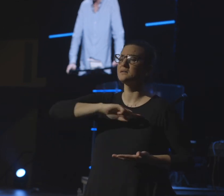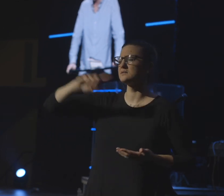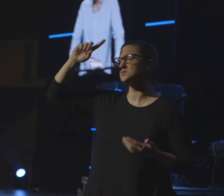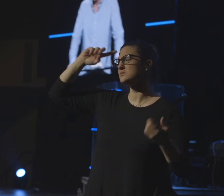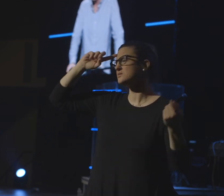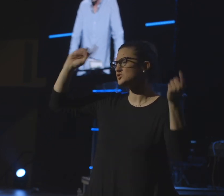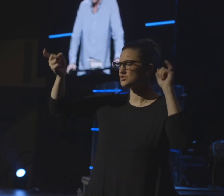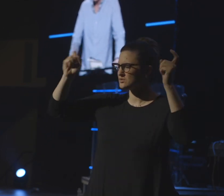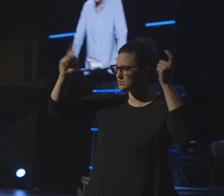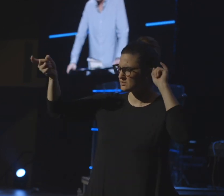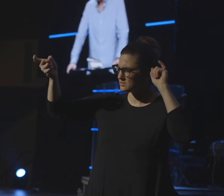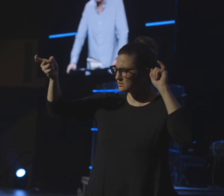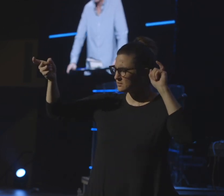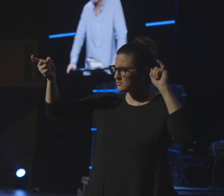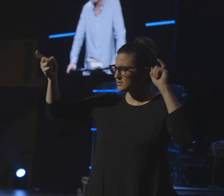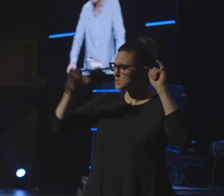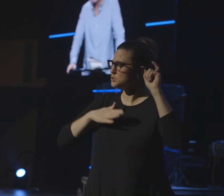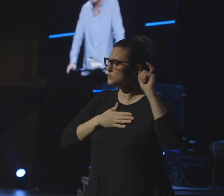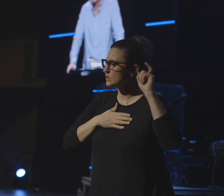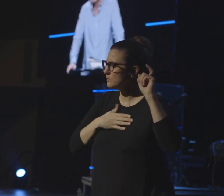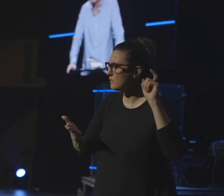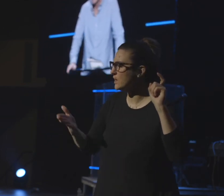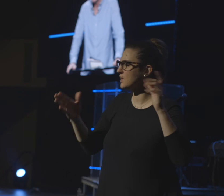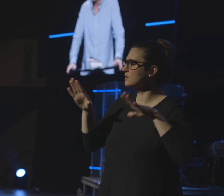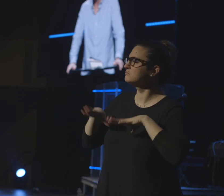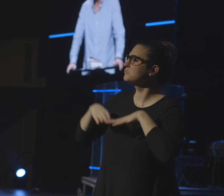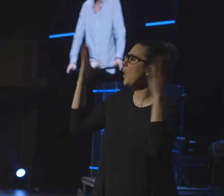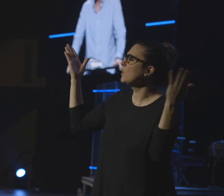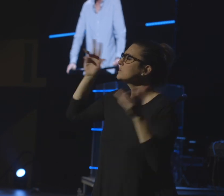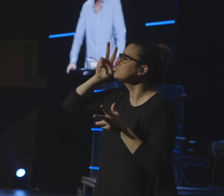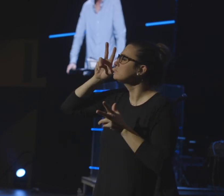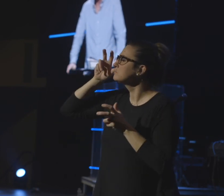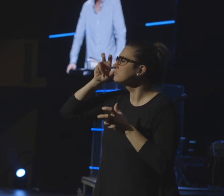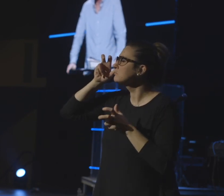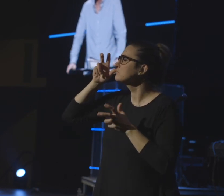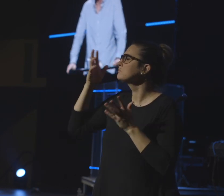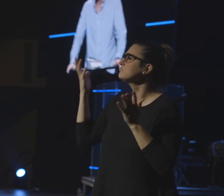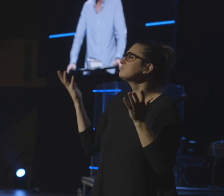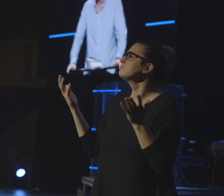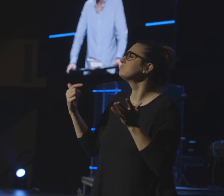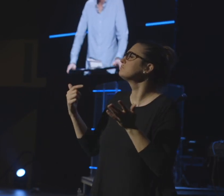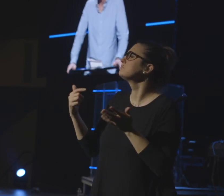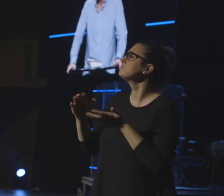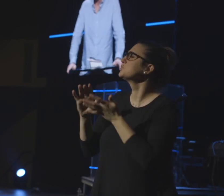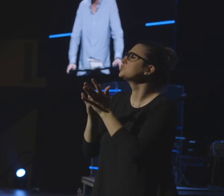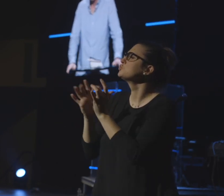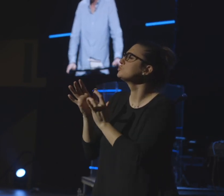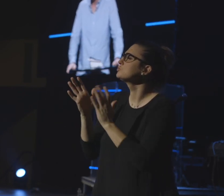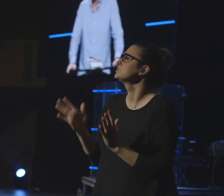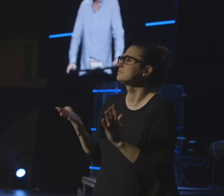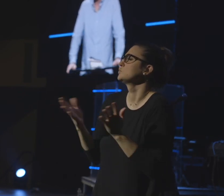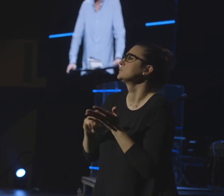Lord, to understand what it even means to be a Christian. I pray the gospel of Jesus Christ would have a